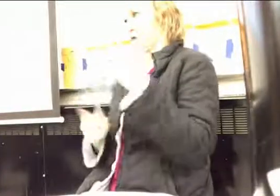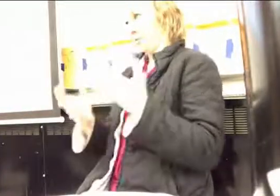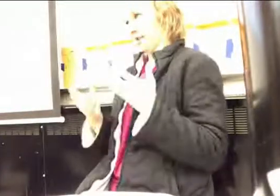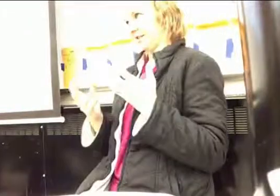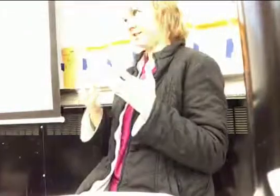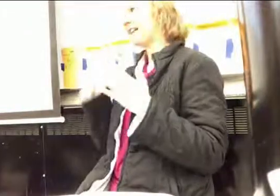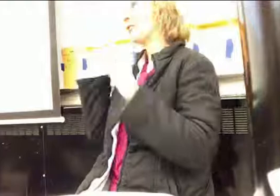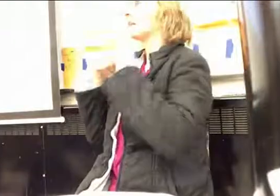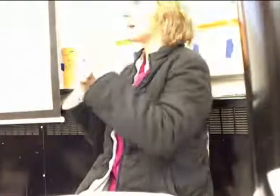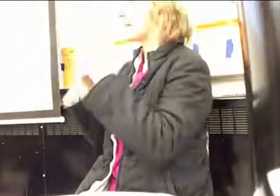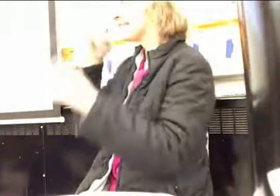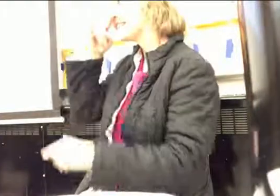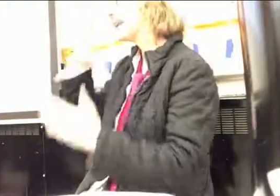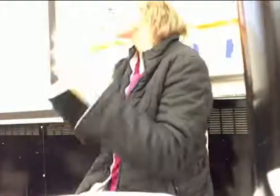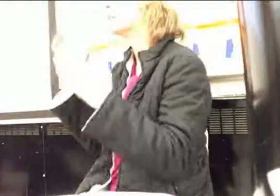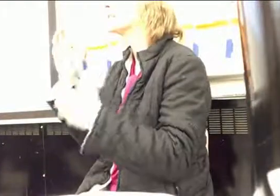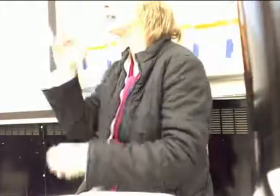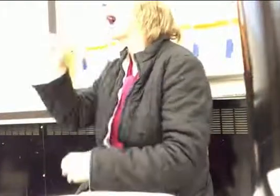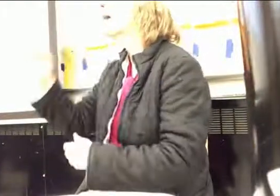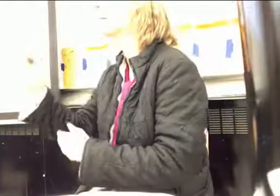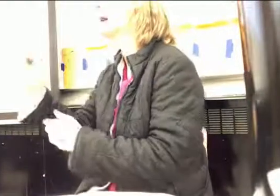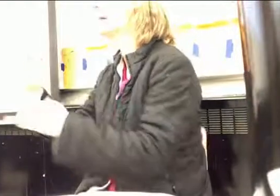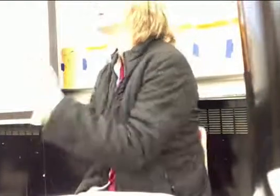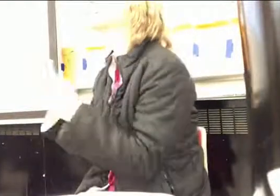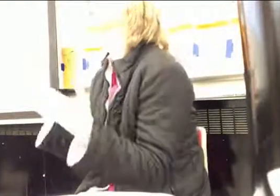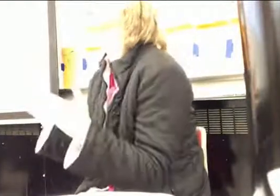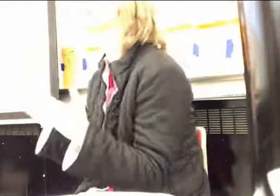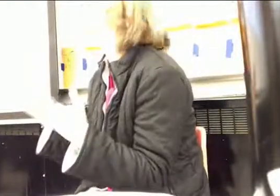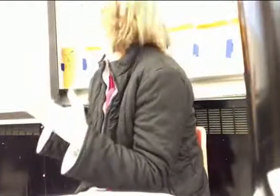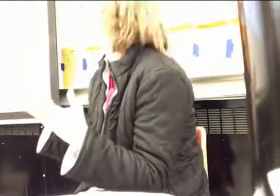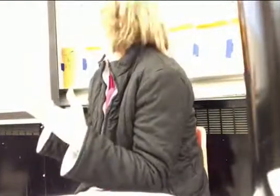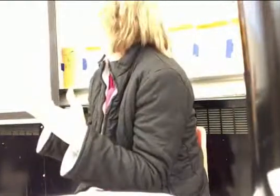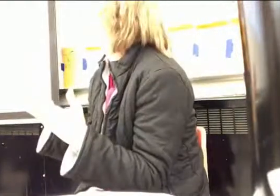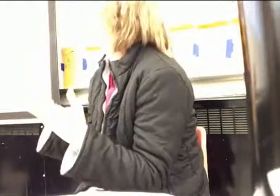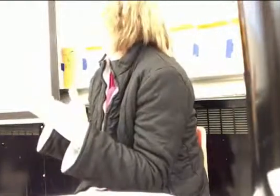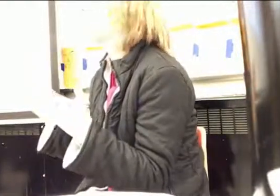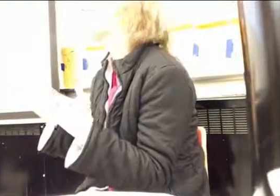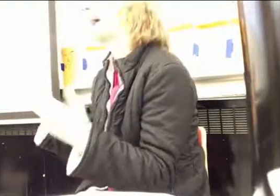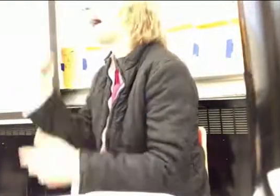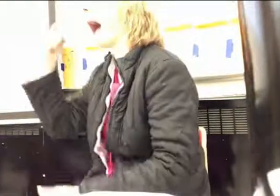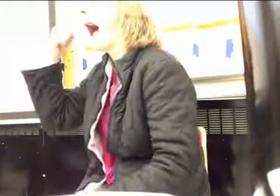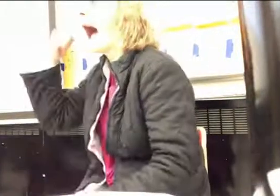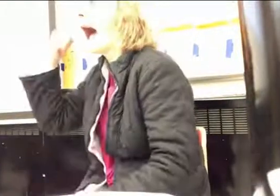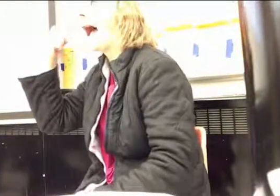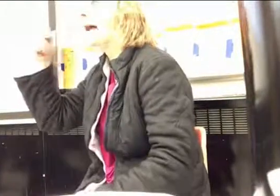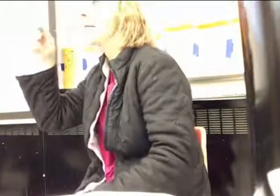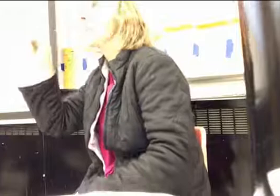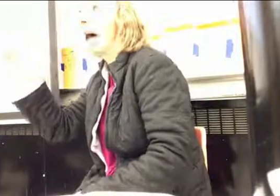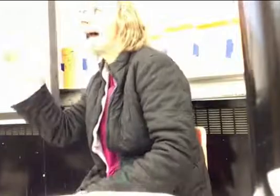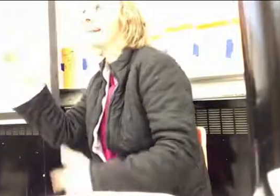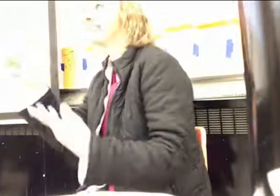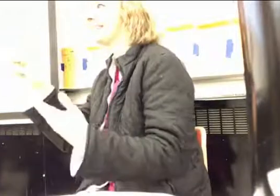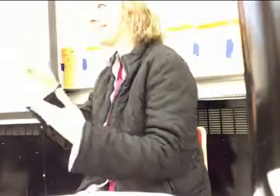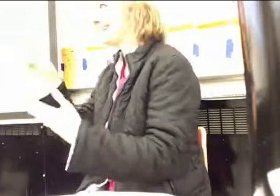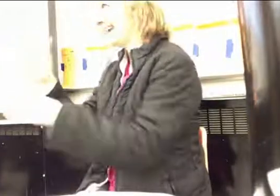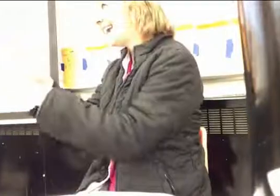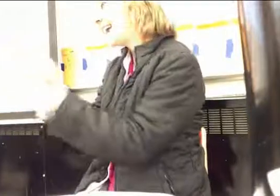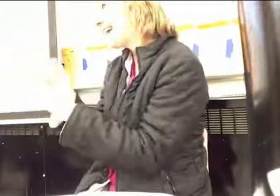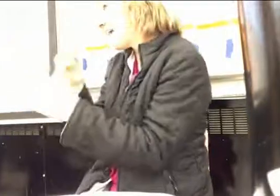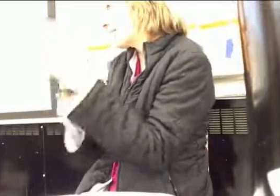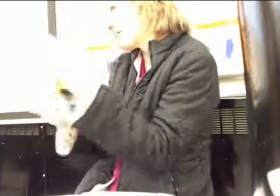example, in this case, this kid wants an iPad, and what does he get? An iPad. An I-pad. I mean, technically, he got what he wanted,